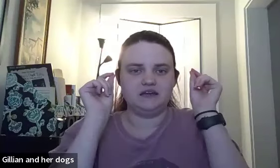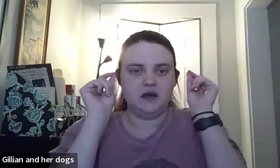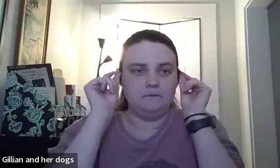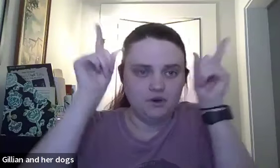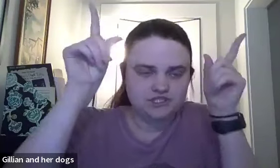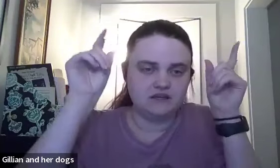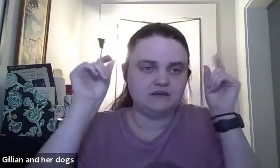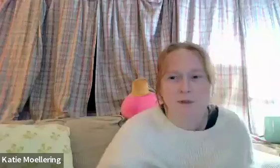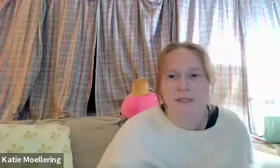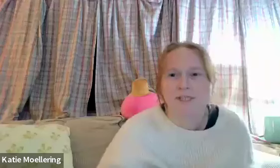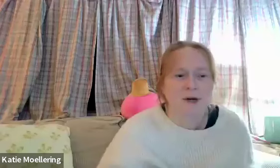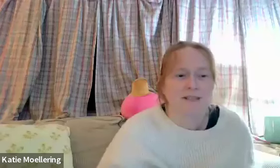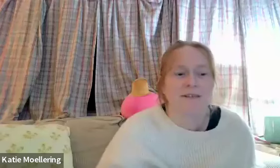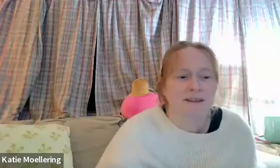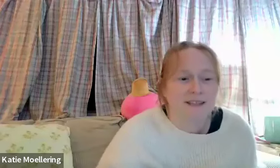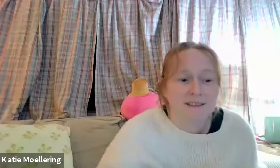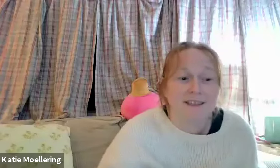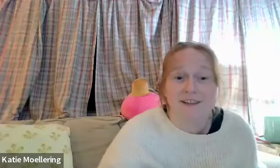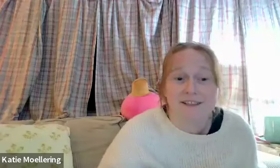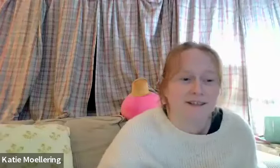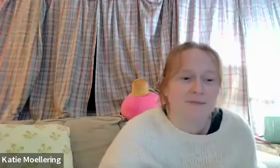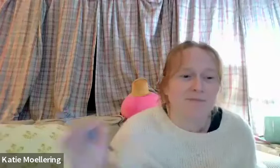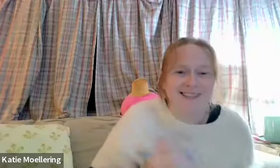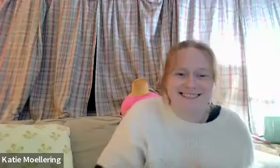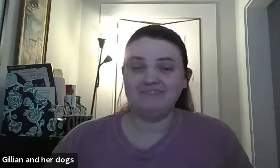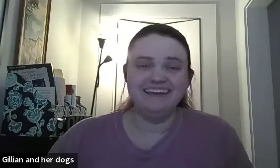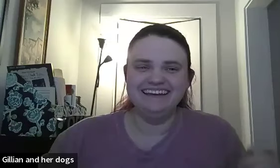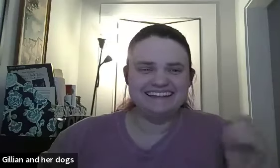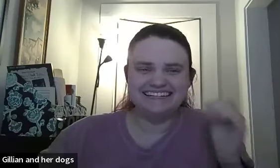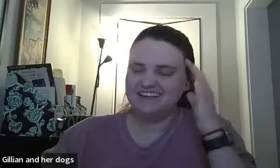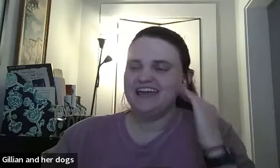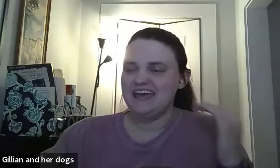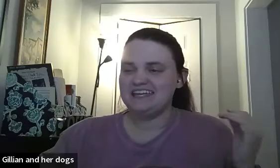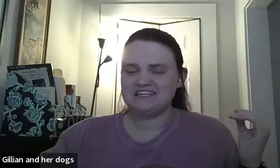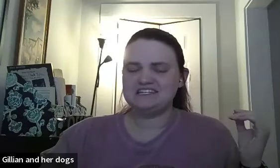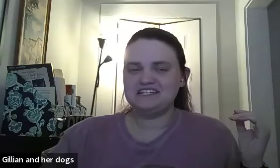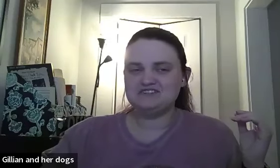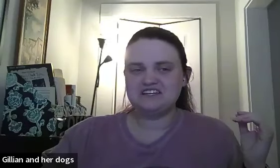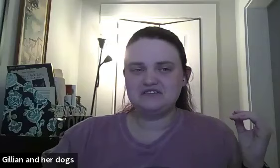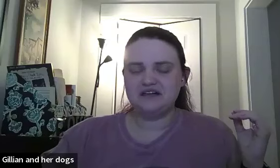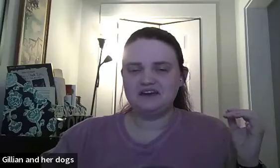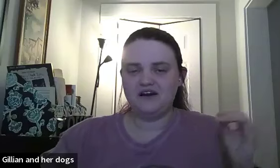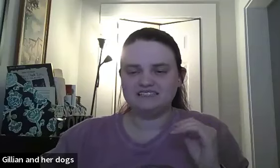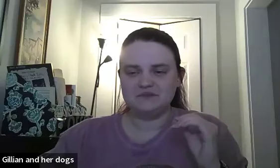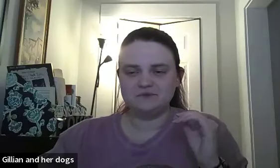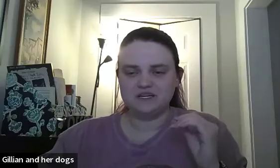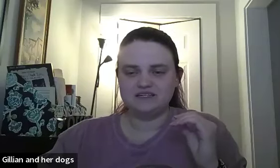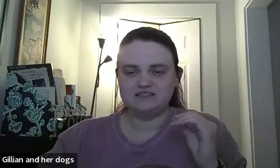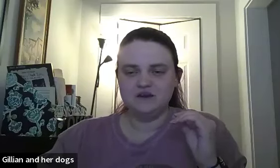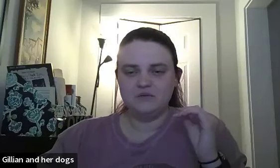like Then you emotion. really ruined the surprise. Okay, that's Yeah. hilarious. Yeah. It's an interesting like concept because